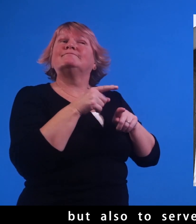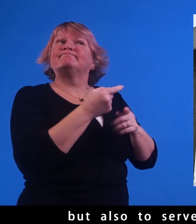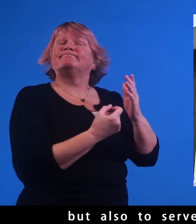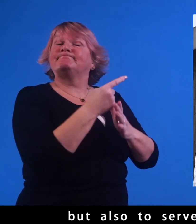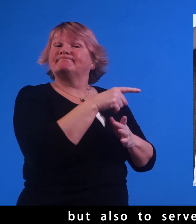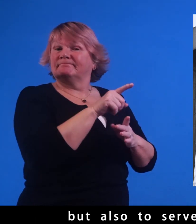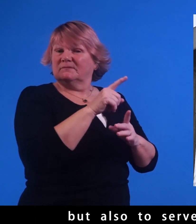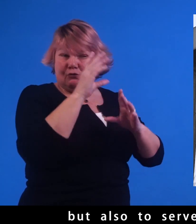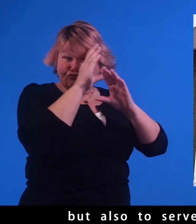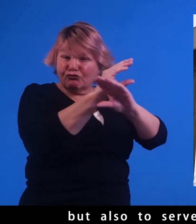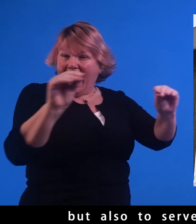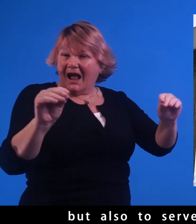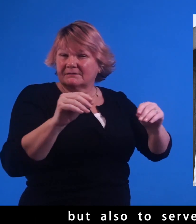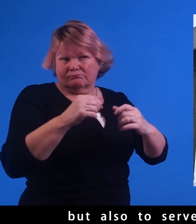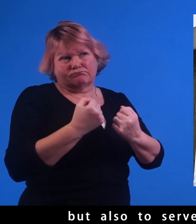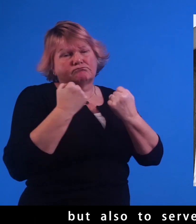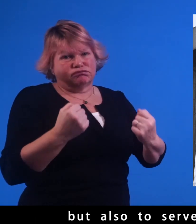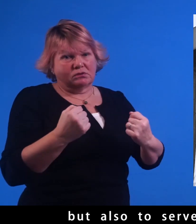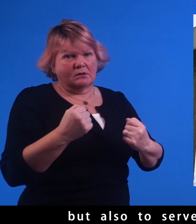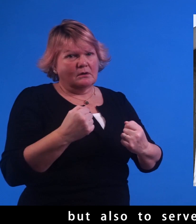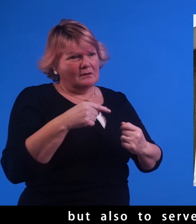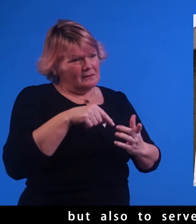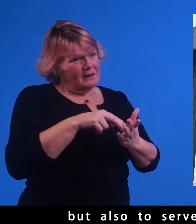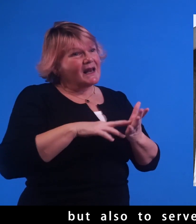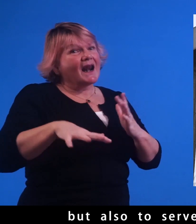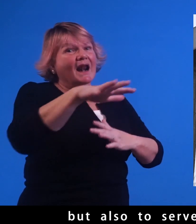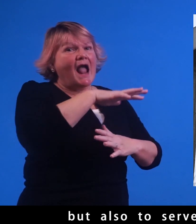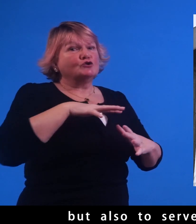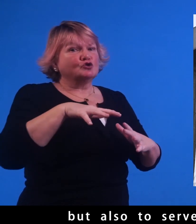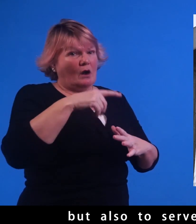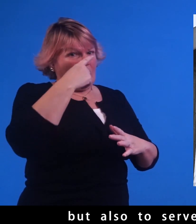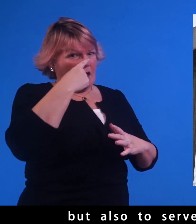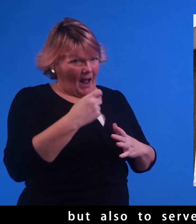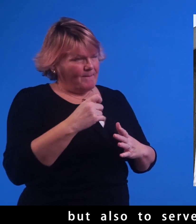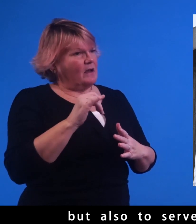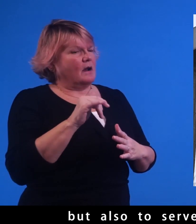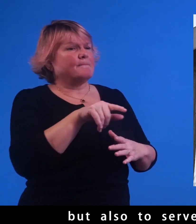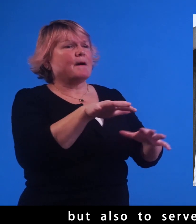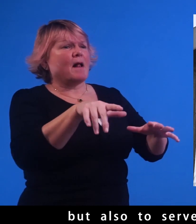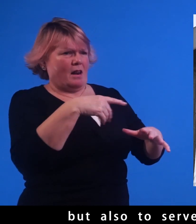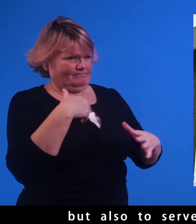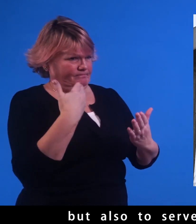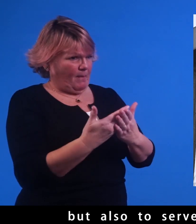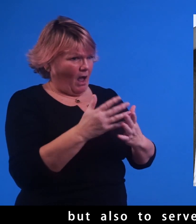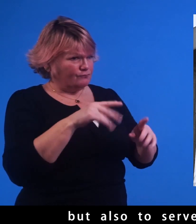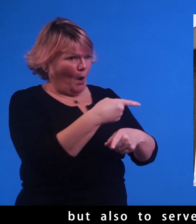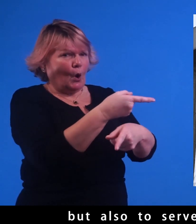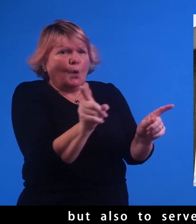But also to serve as a strong reminder of what a nation may demand of its people.